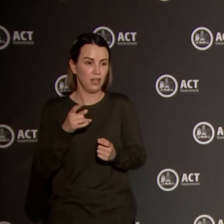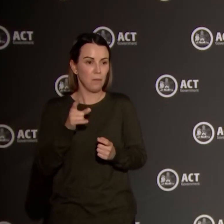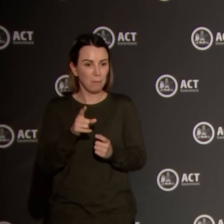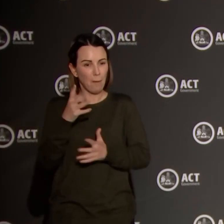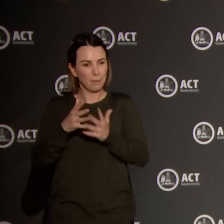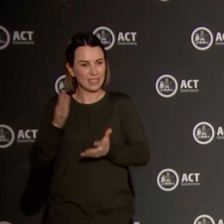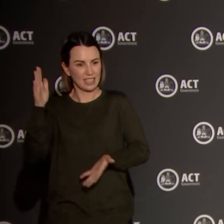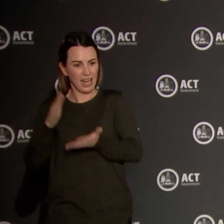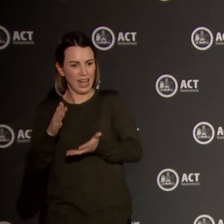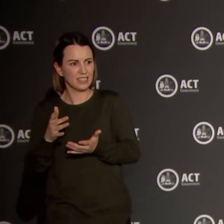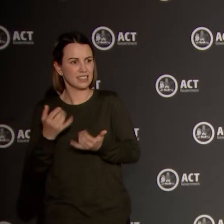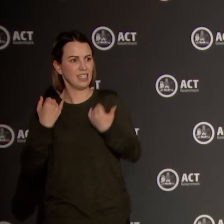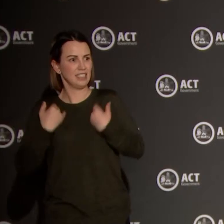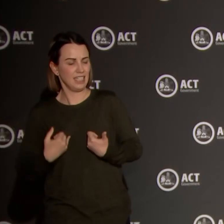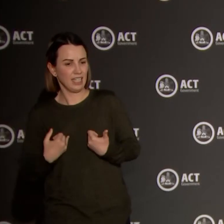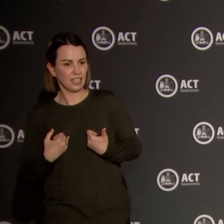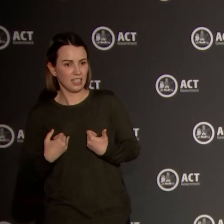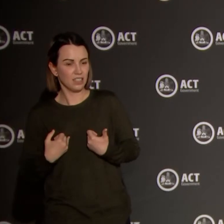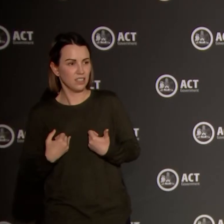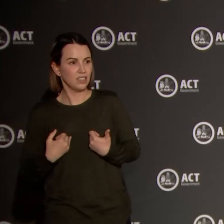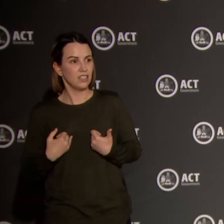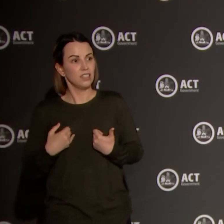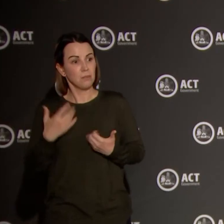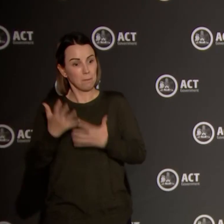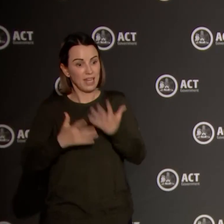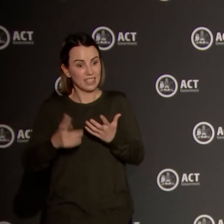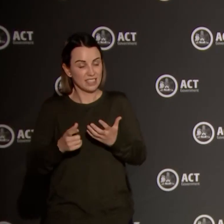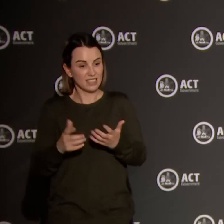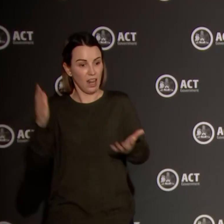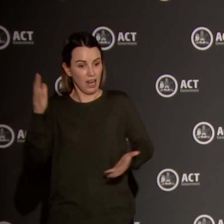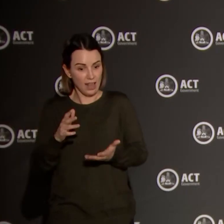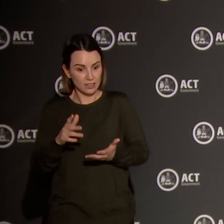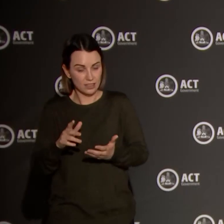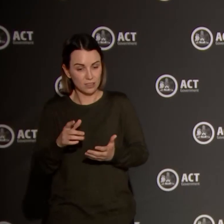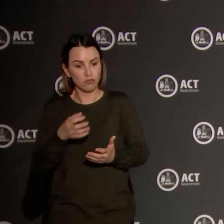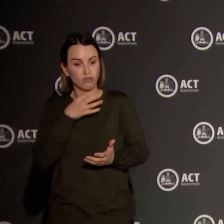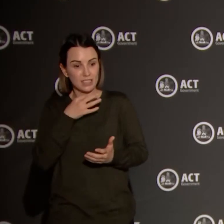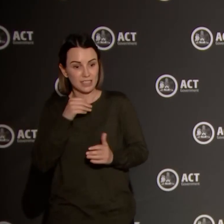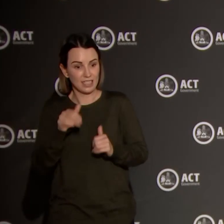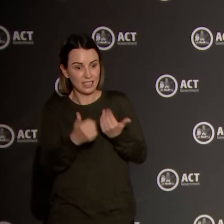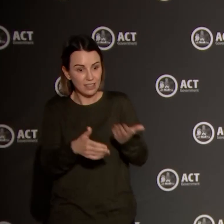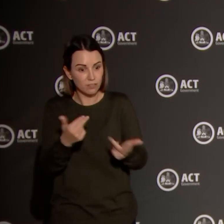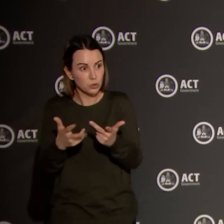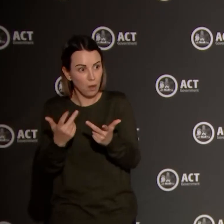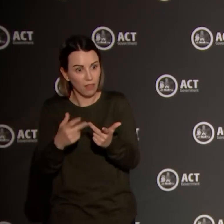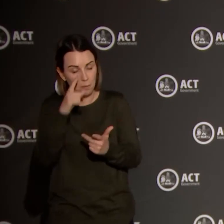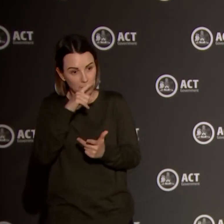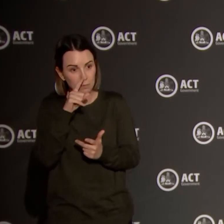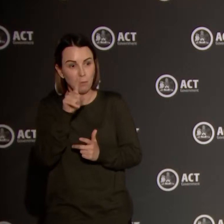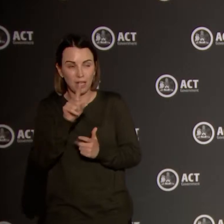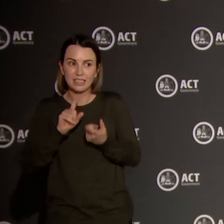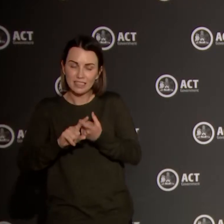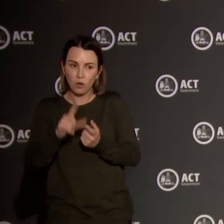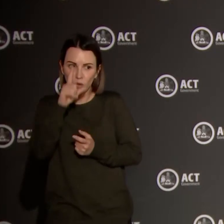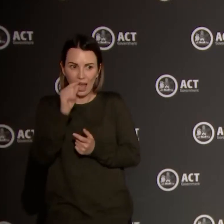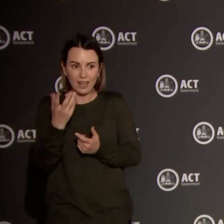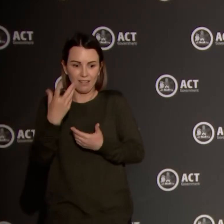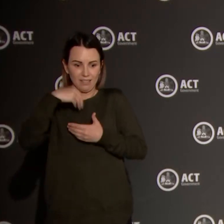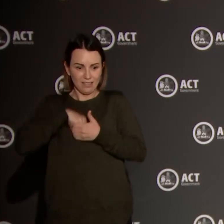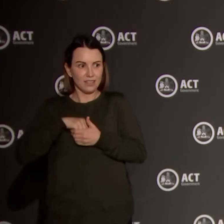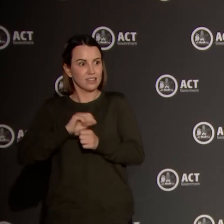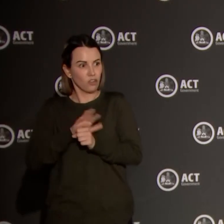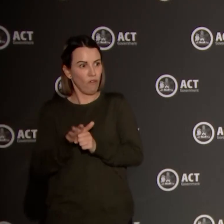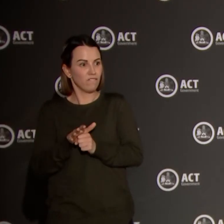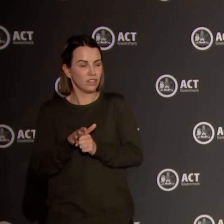less of that viral load reduces the risk of the transmission to another person. So this is a really important protection for children